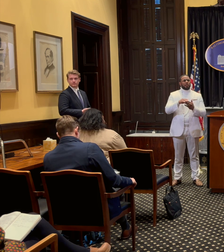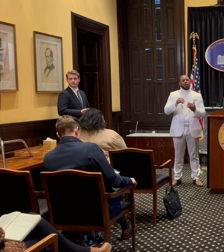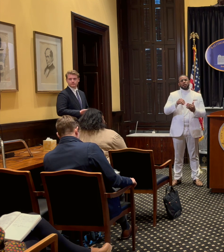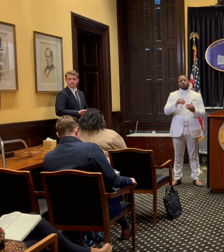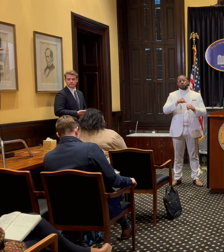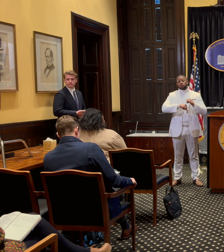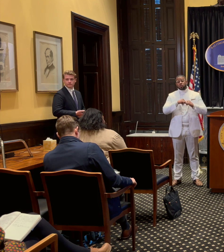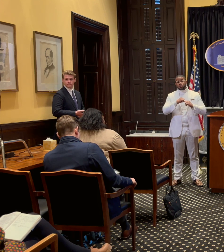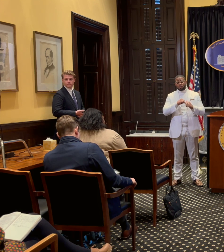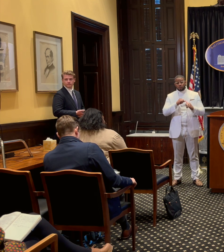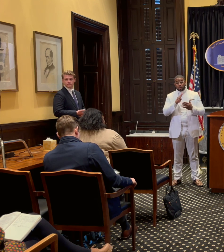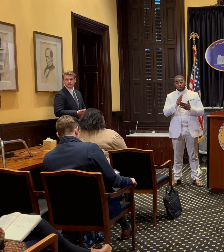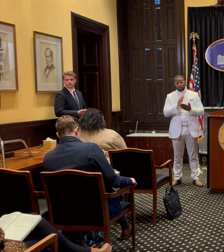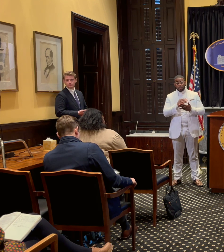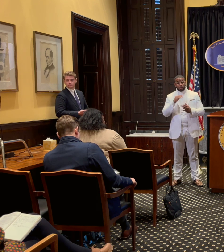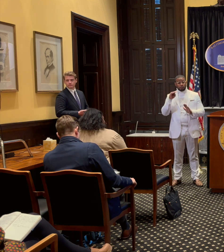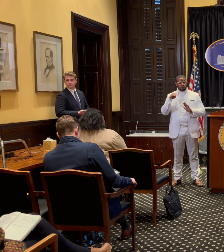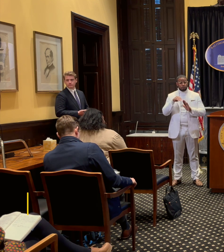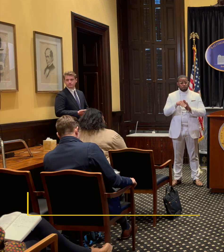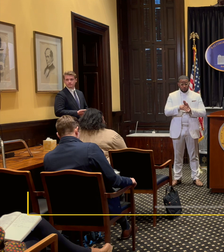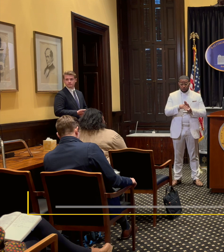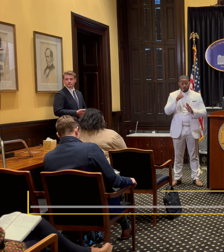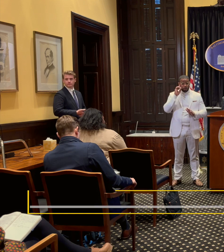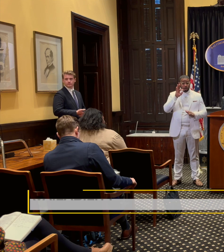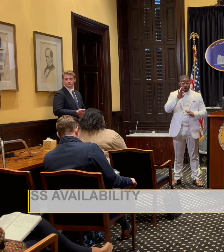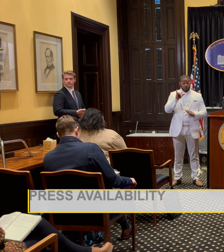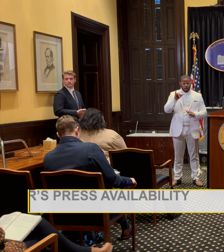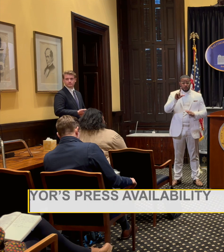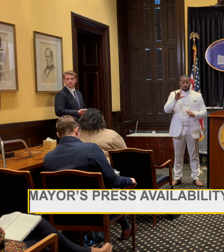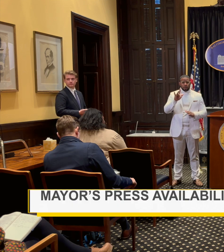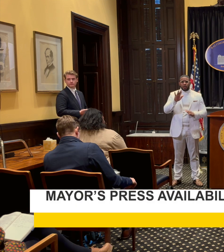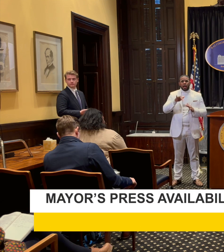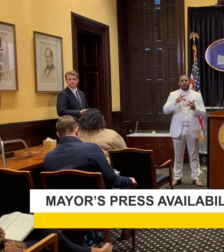structural budget deficit for